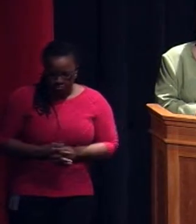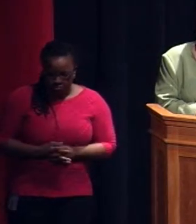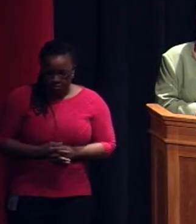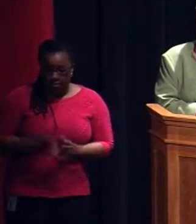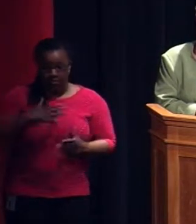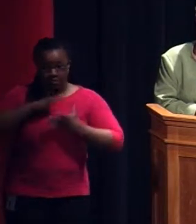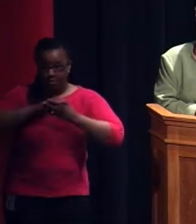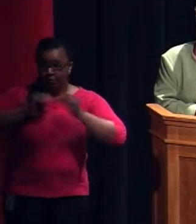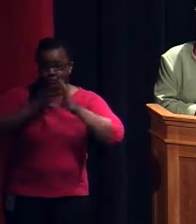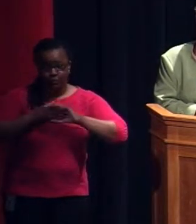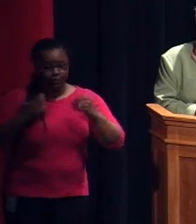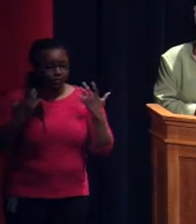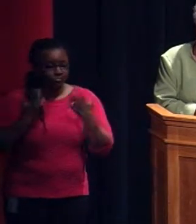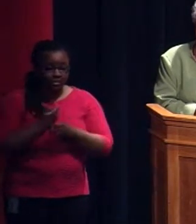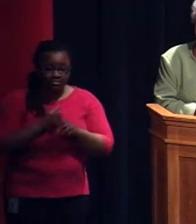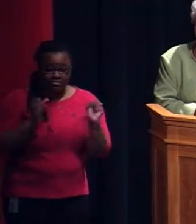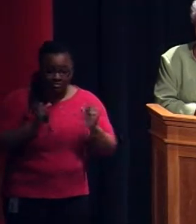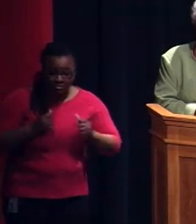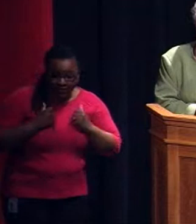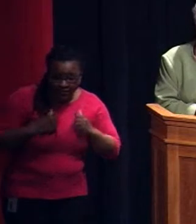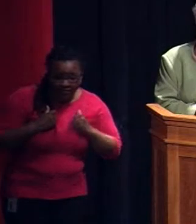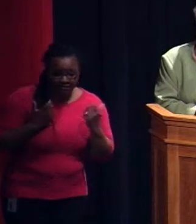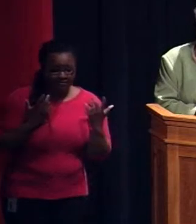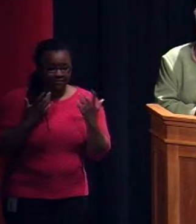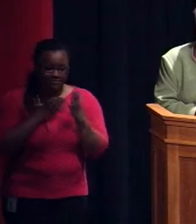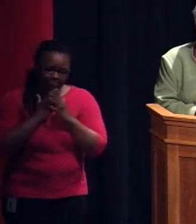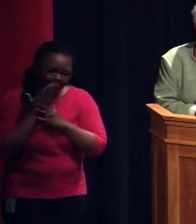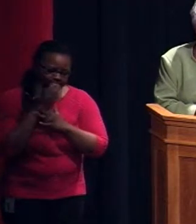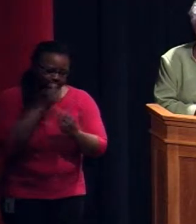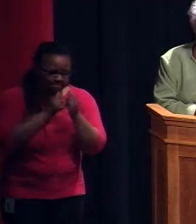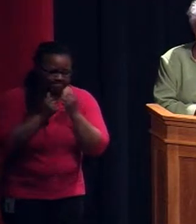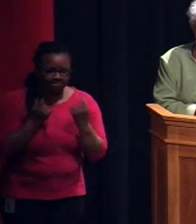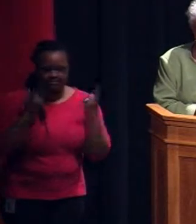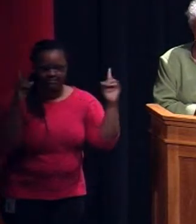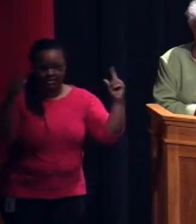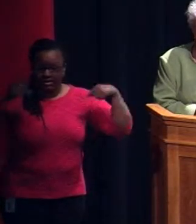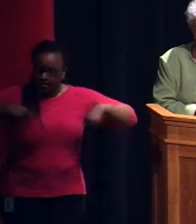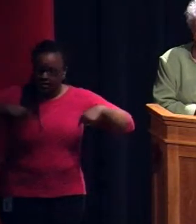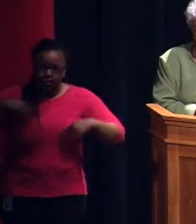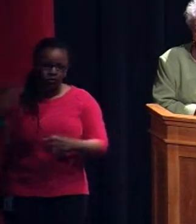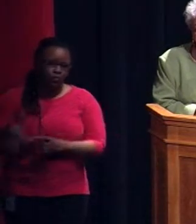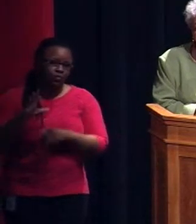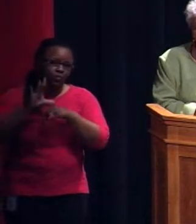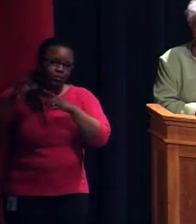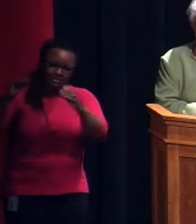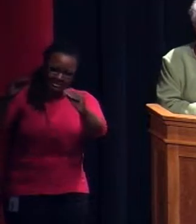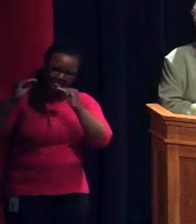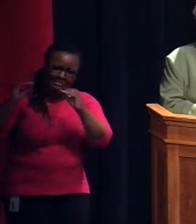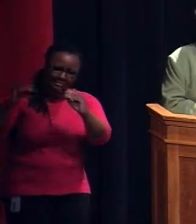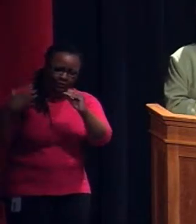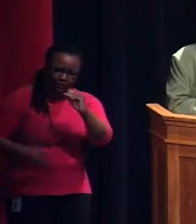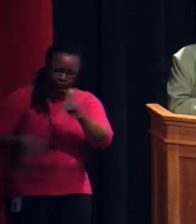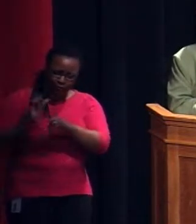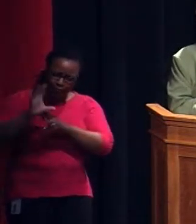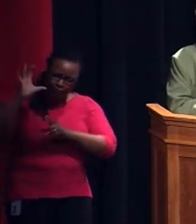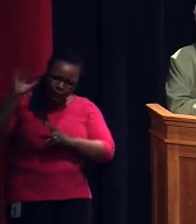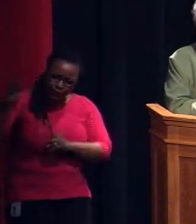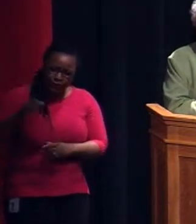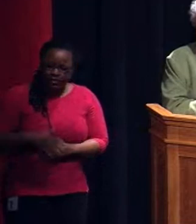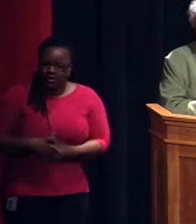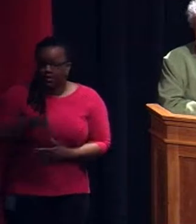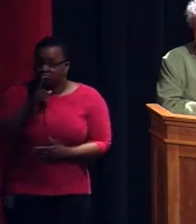survival and being able to thrive, we had an outstanding education here. There were requirements